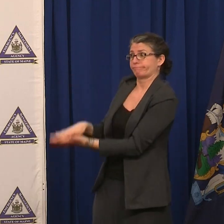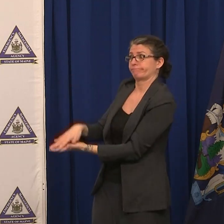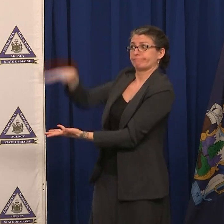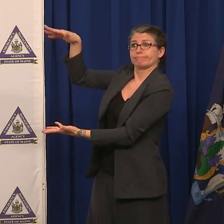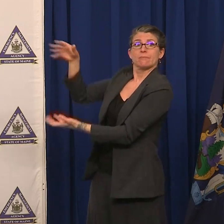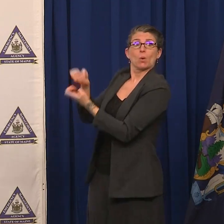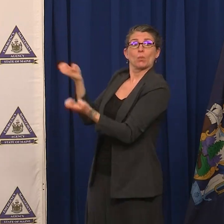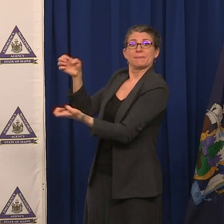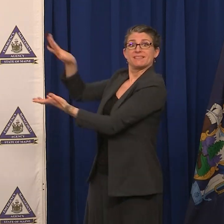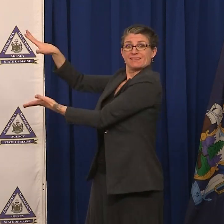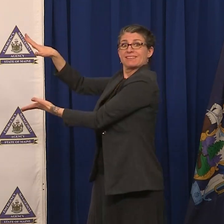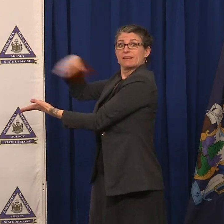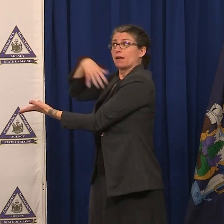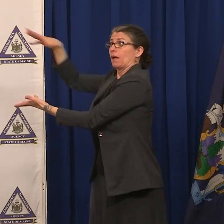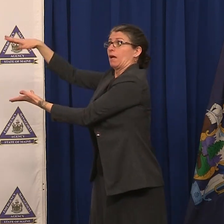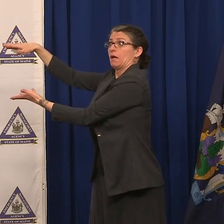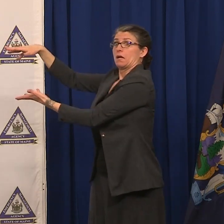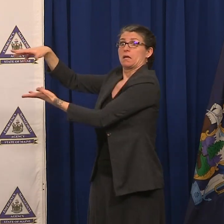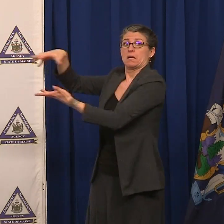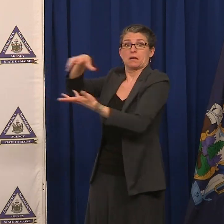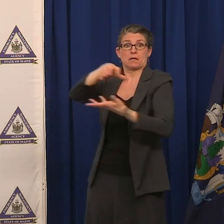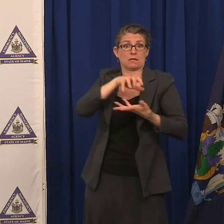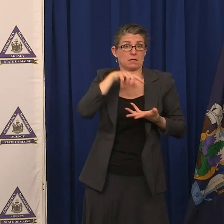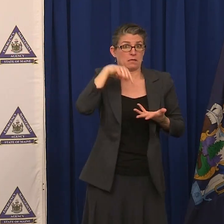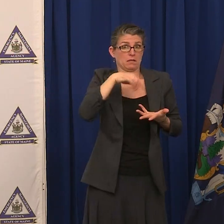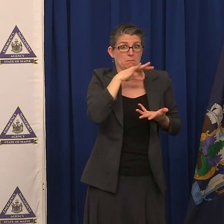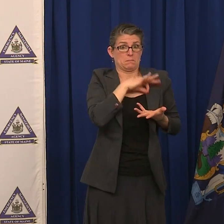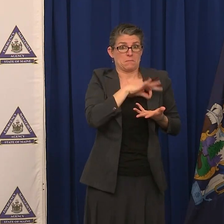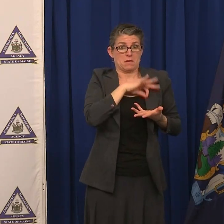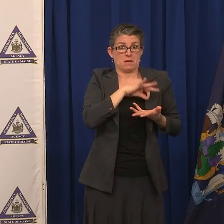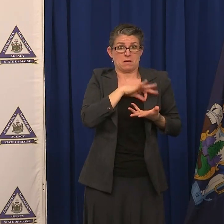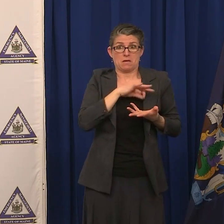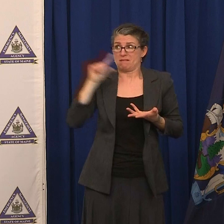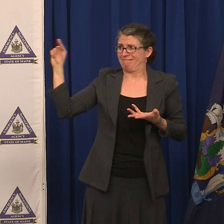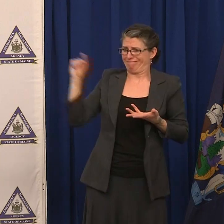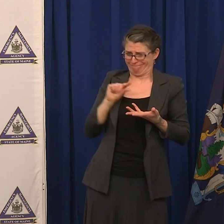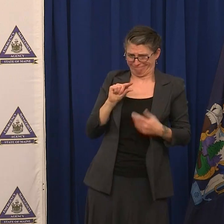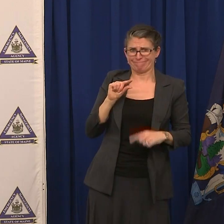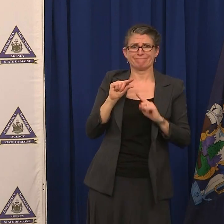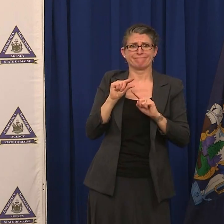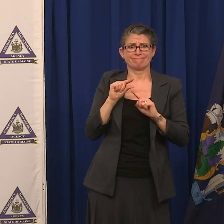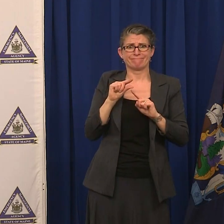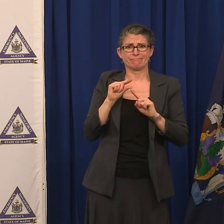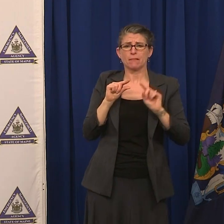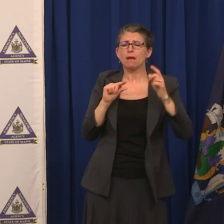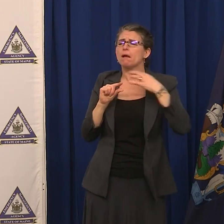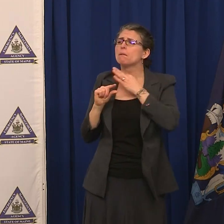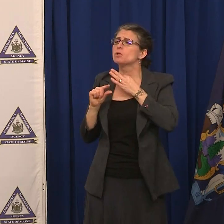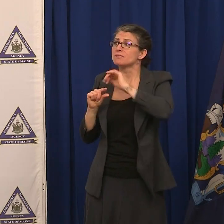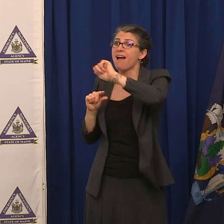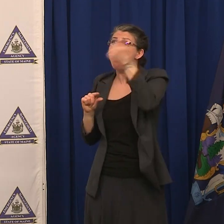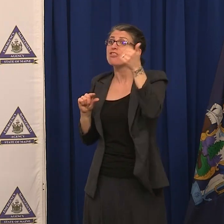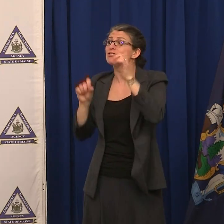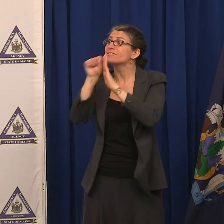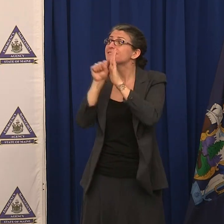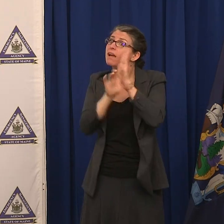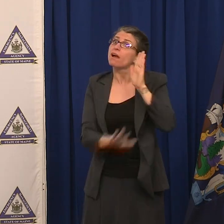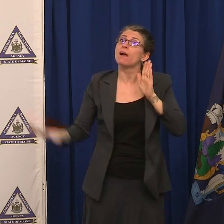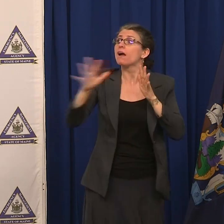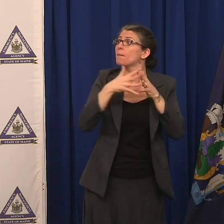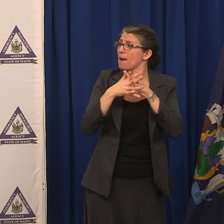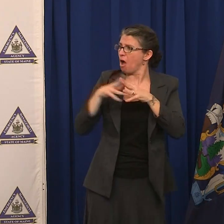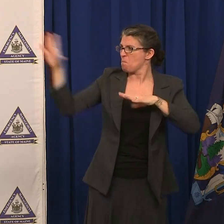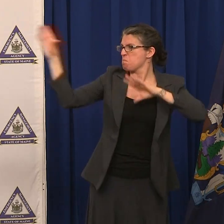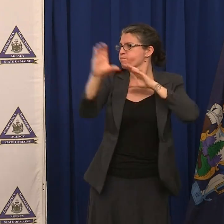medical supplies from the national stockpile, while other states have received larger shipments more quickly. And I just wanted to know, do we